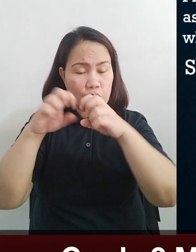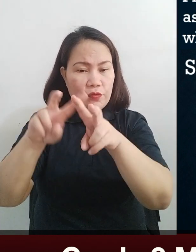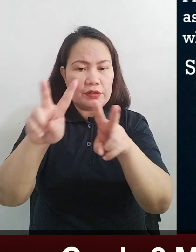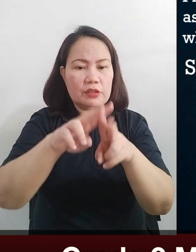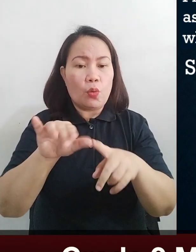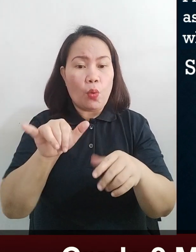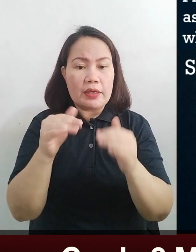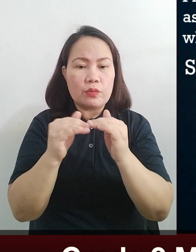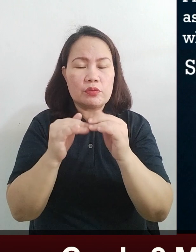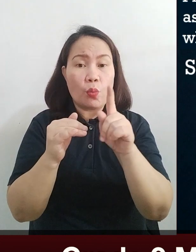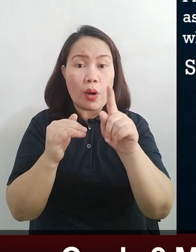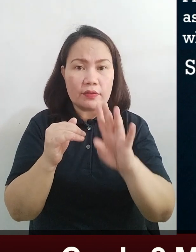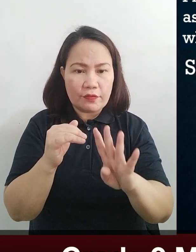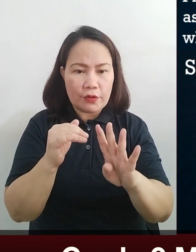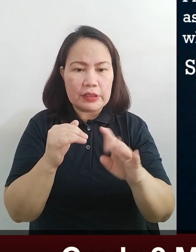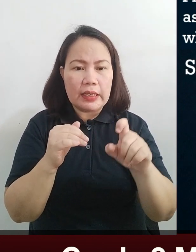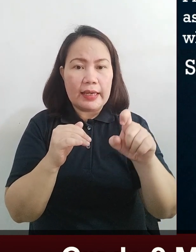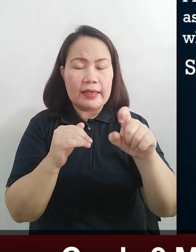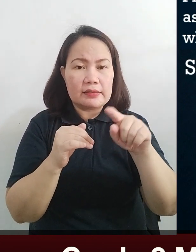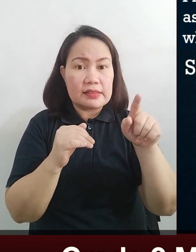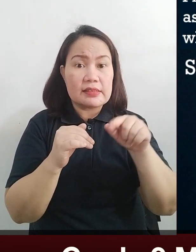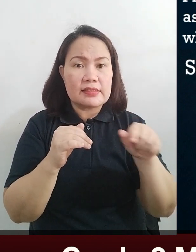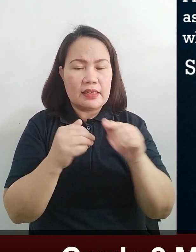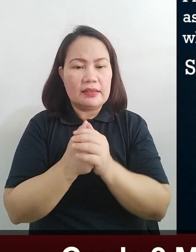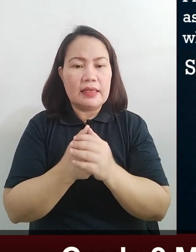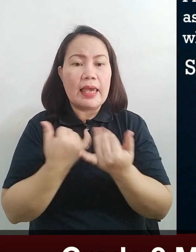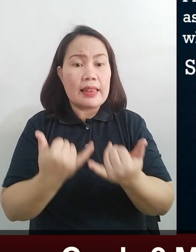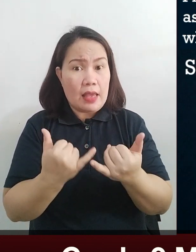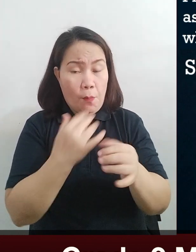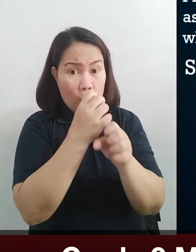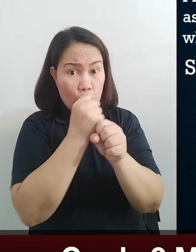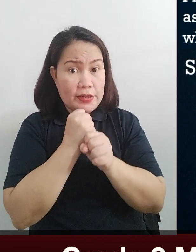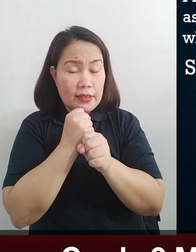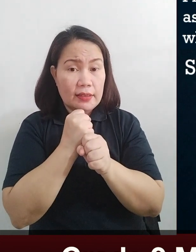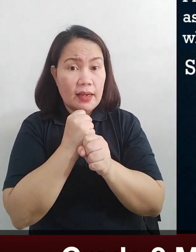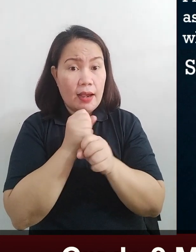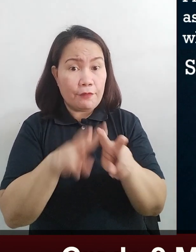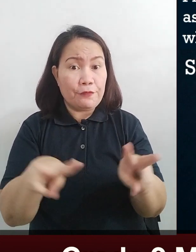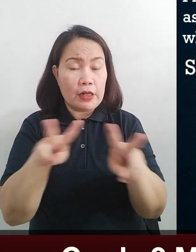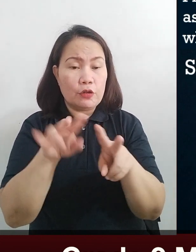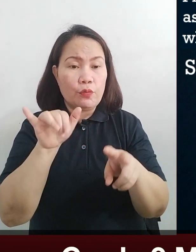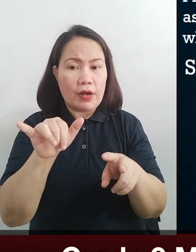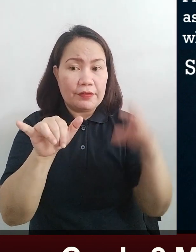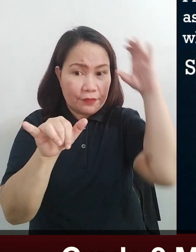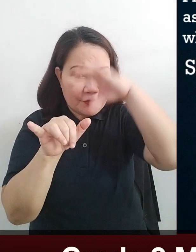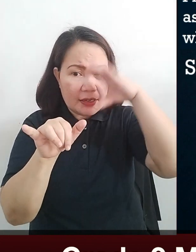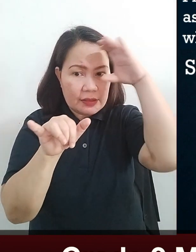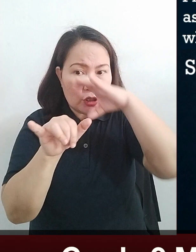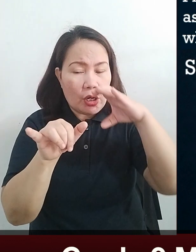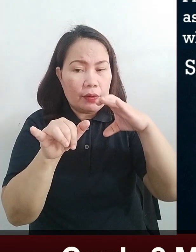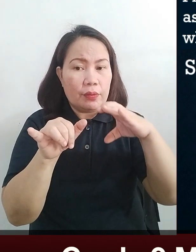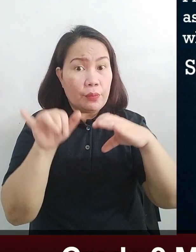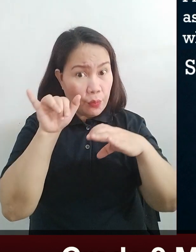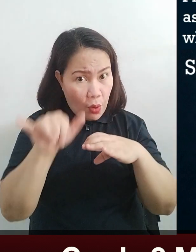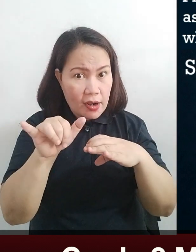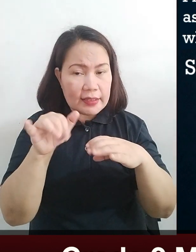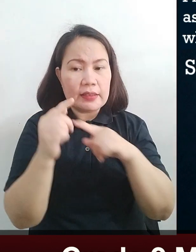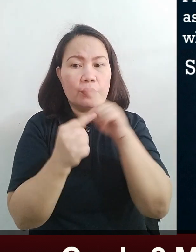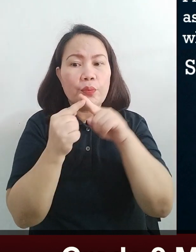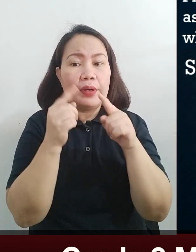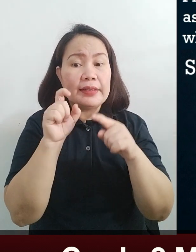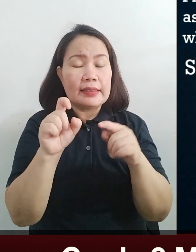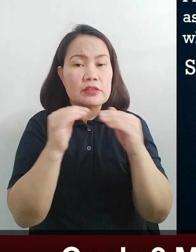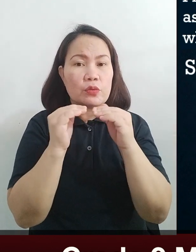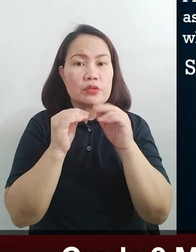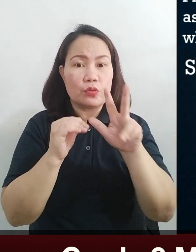to 1/4 XZ. So, ngayon, makukuha natin yung value ng Y. Find Y when X is equal